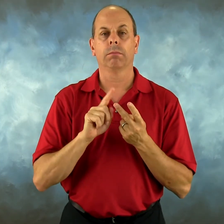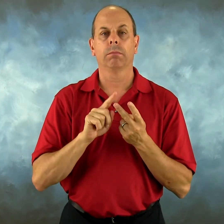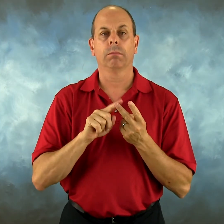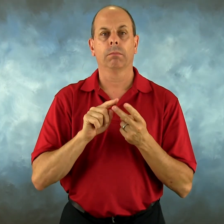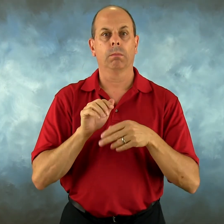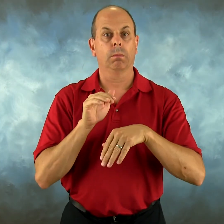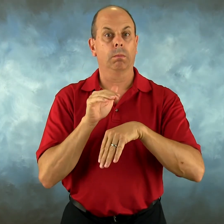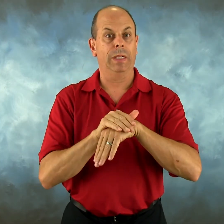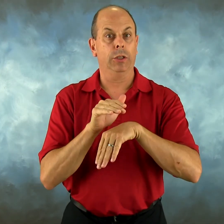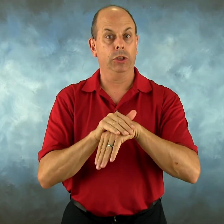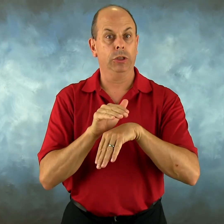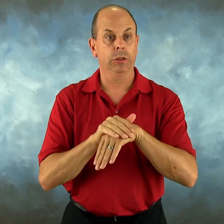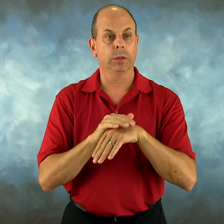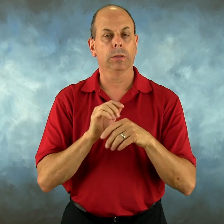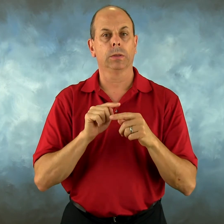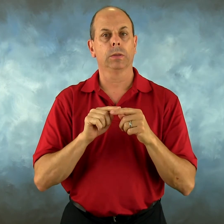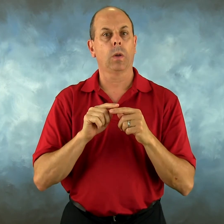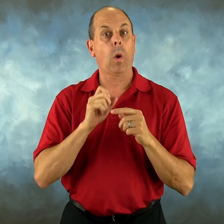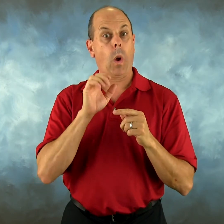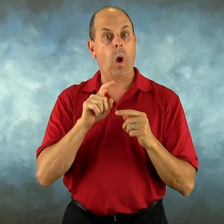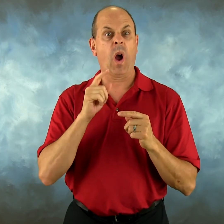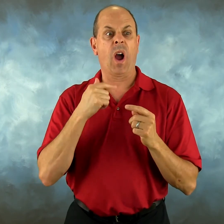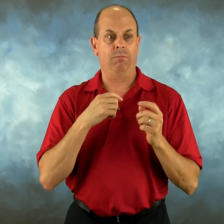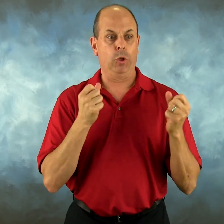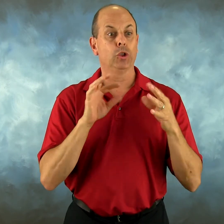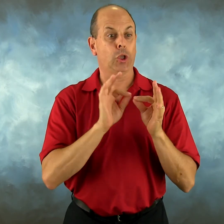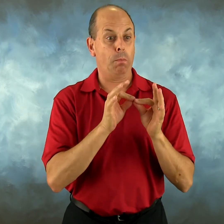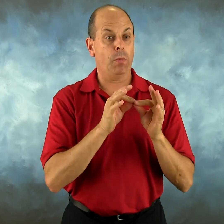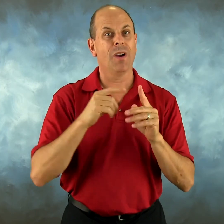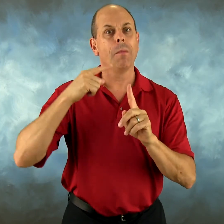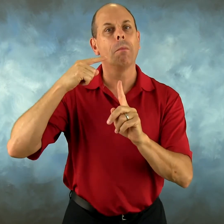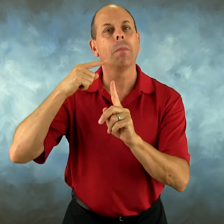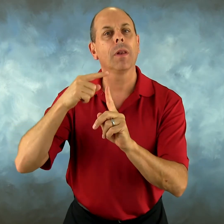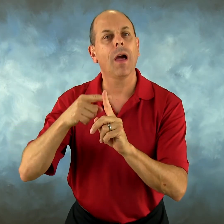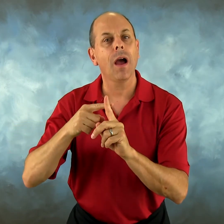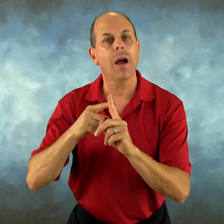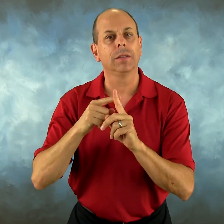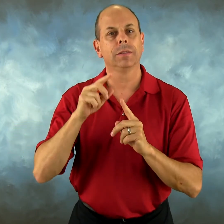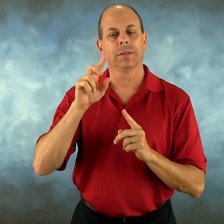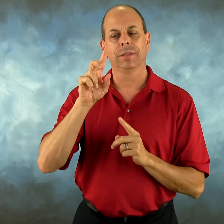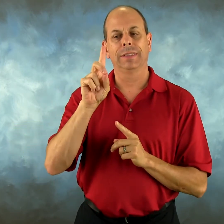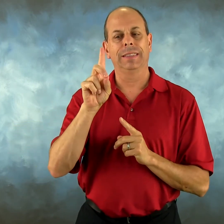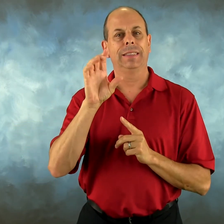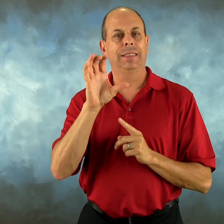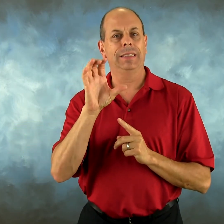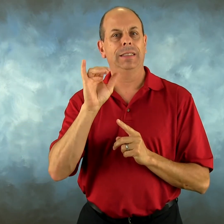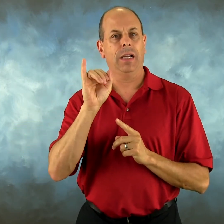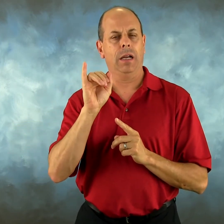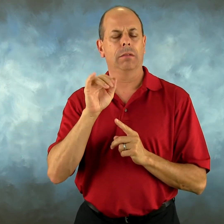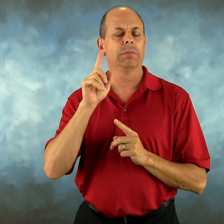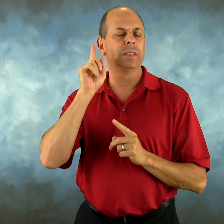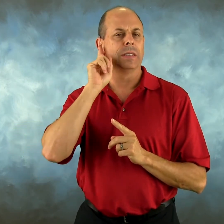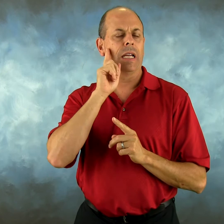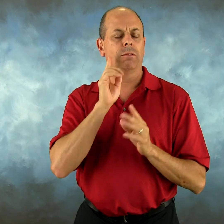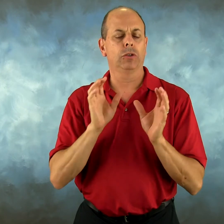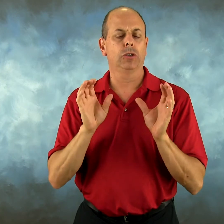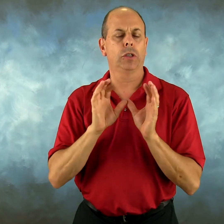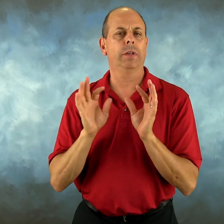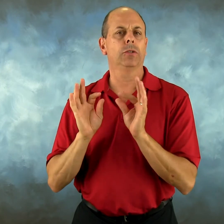patient, whether it be ASL, more of an English-based sign language, and at times the interpreter might need